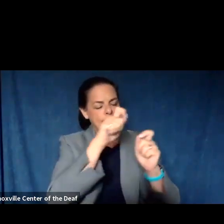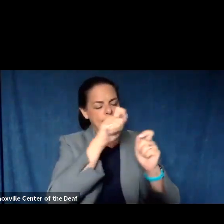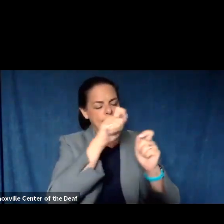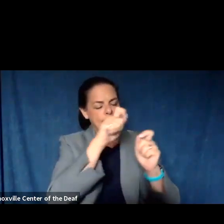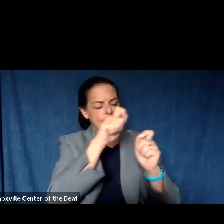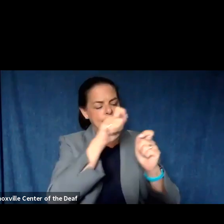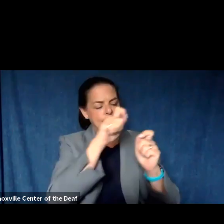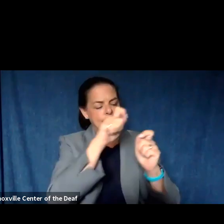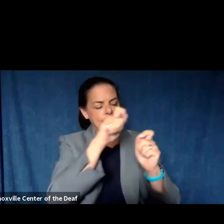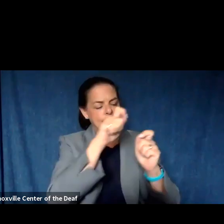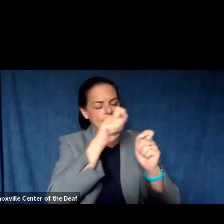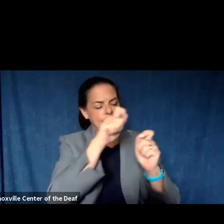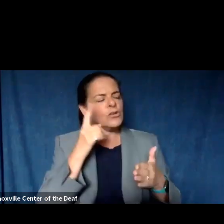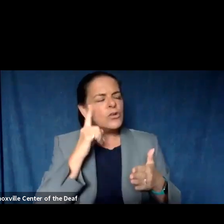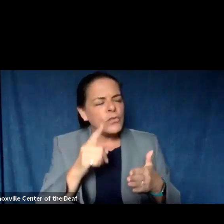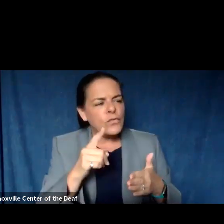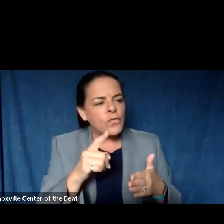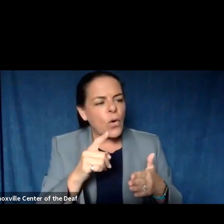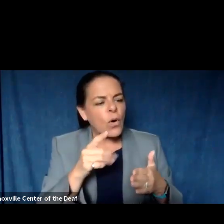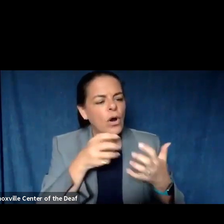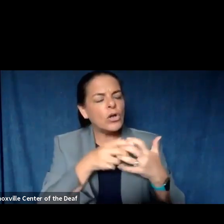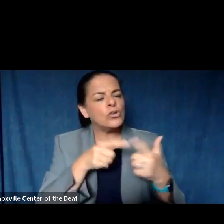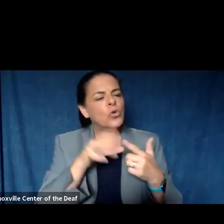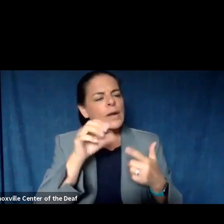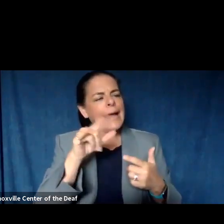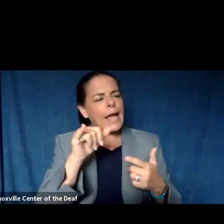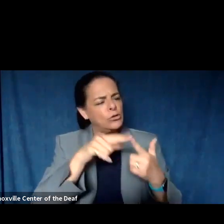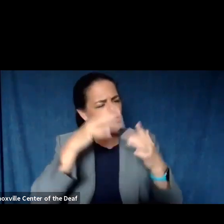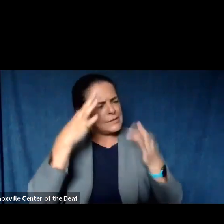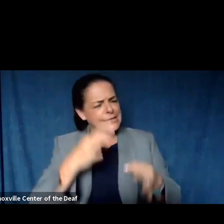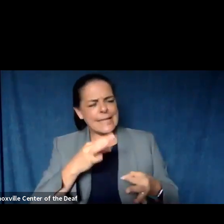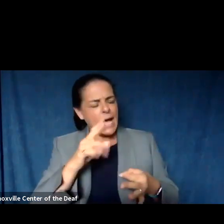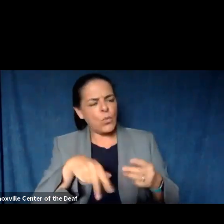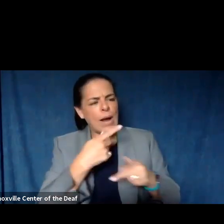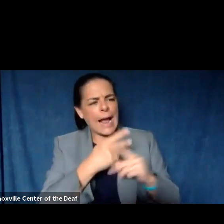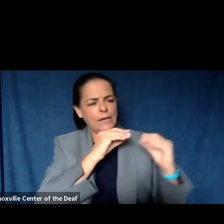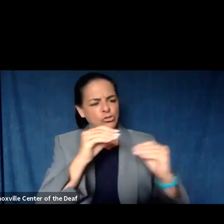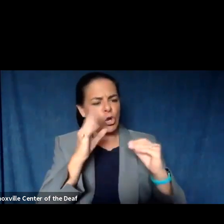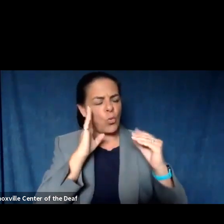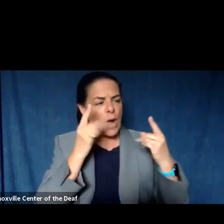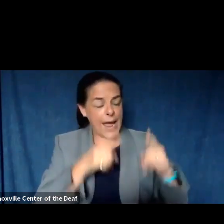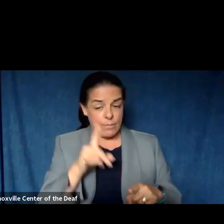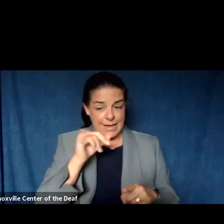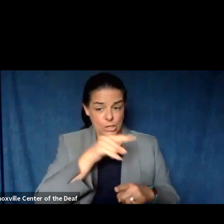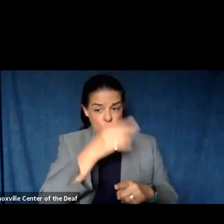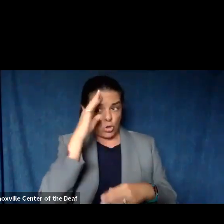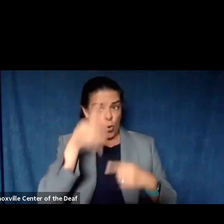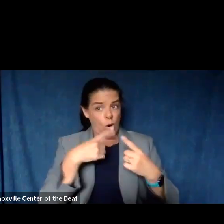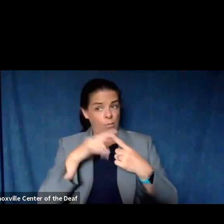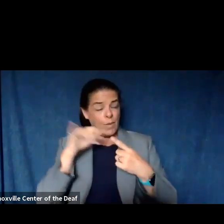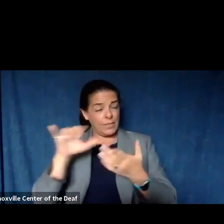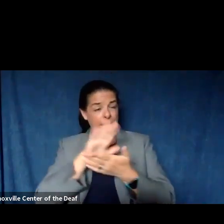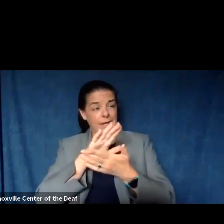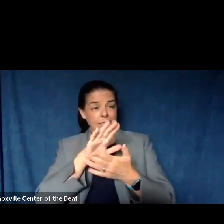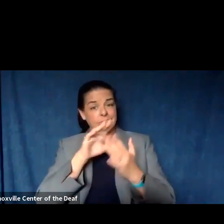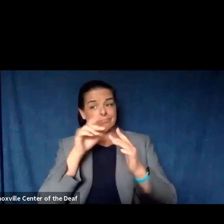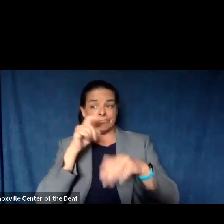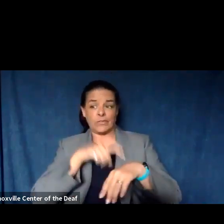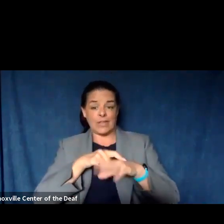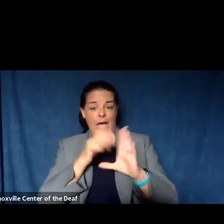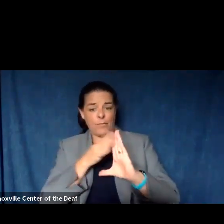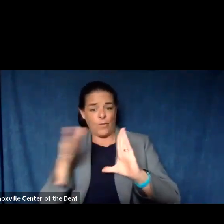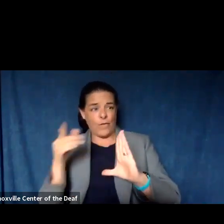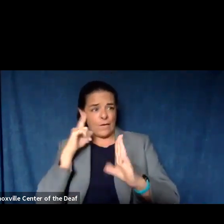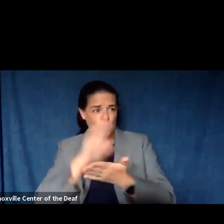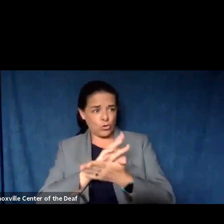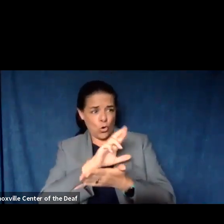of active cases in the county to decide what kind of instruction will occur. Mm-hmm. Was KCHD aware of that framework for school reopening?